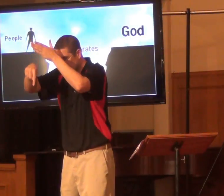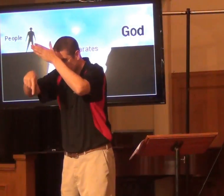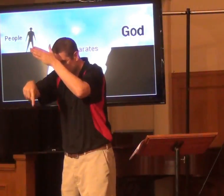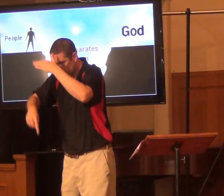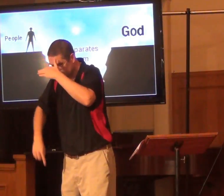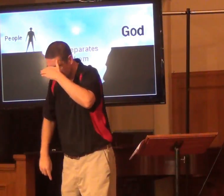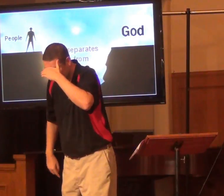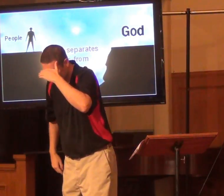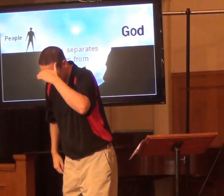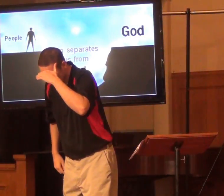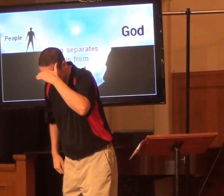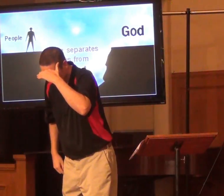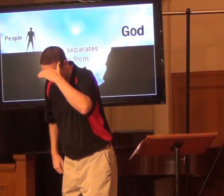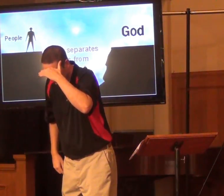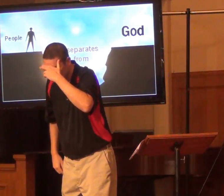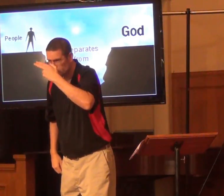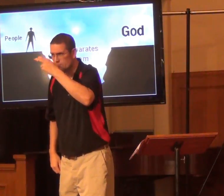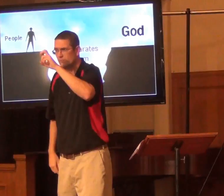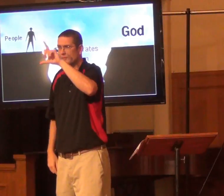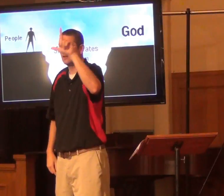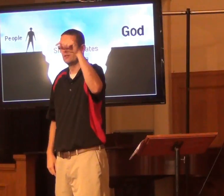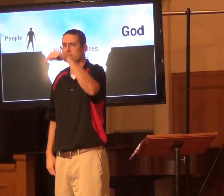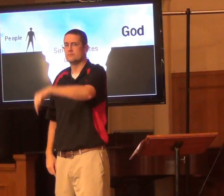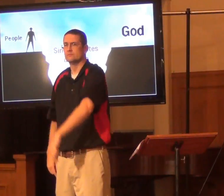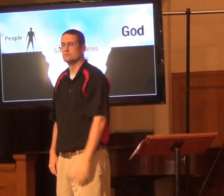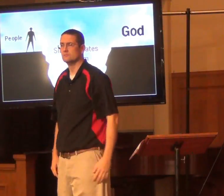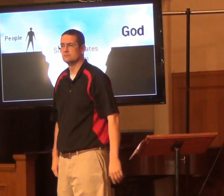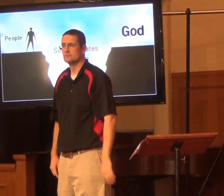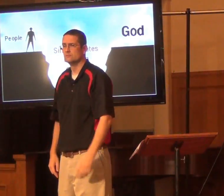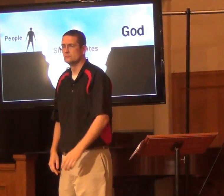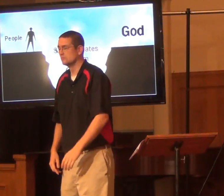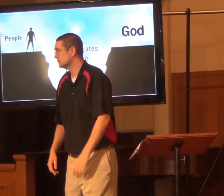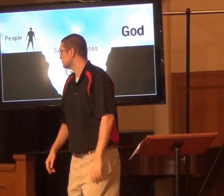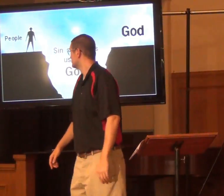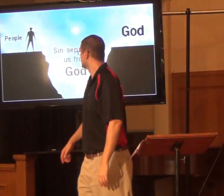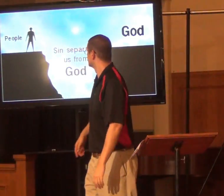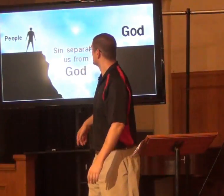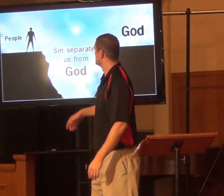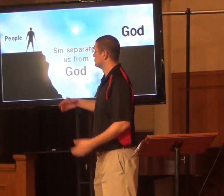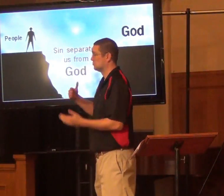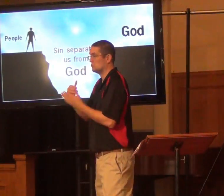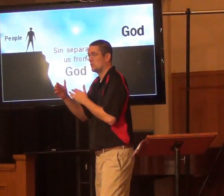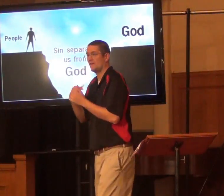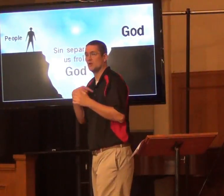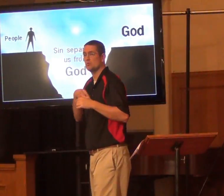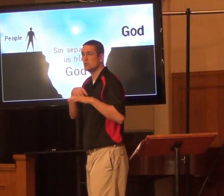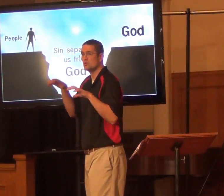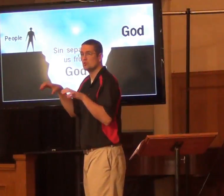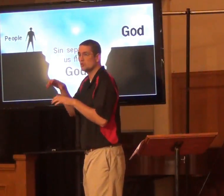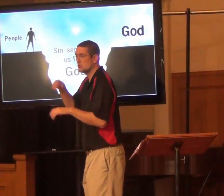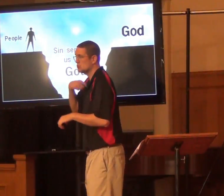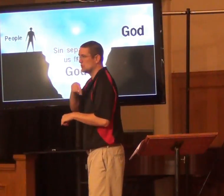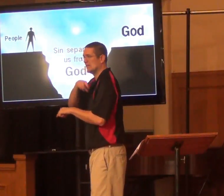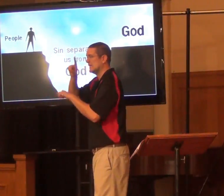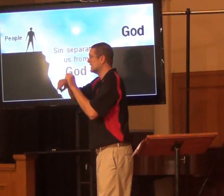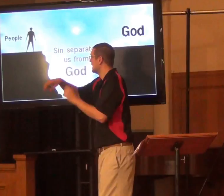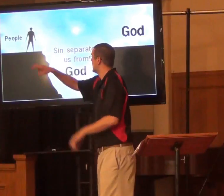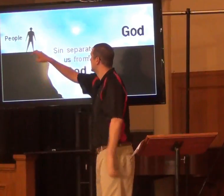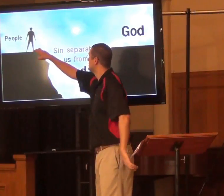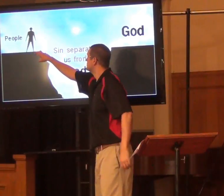And it's really deep, as far as you can see, and hell is below. No matter what we